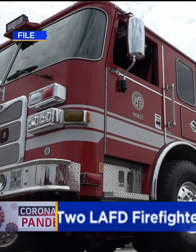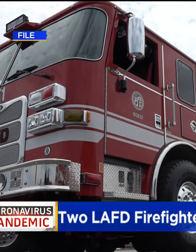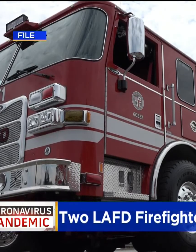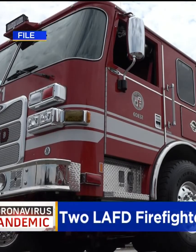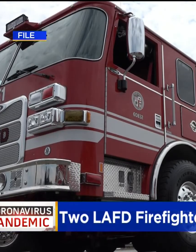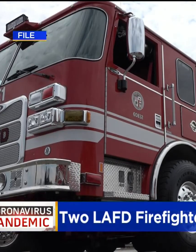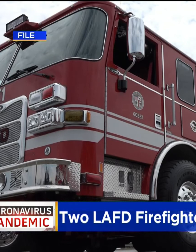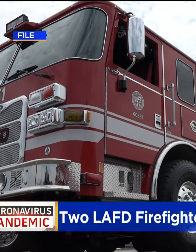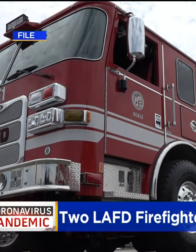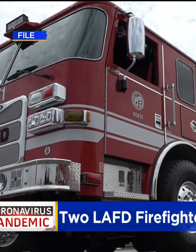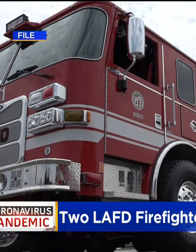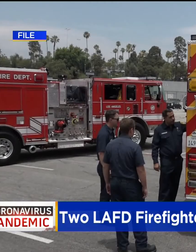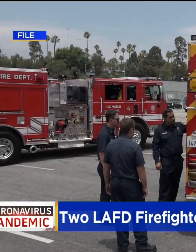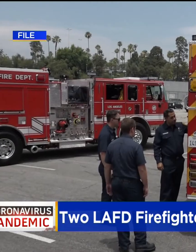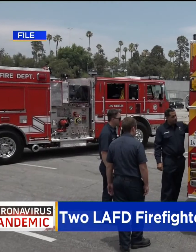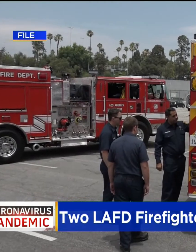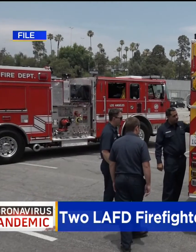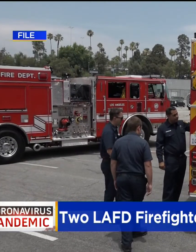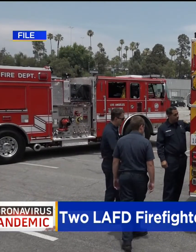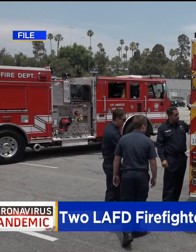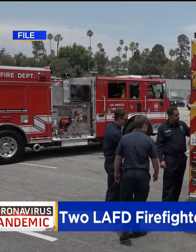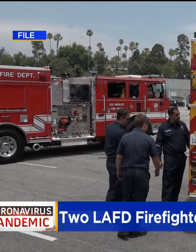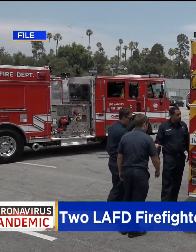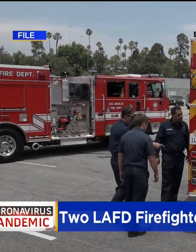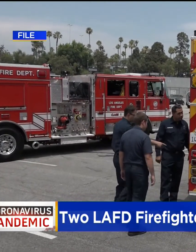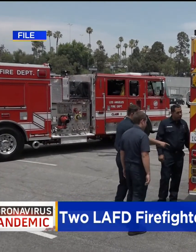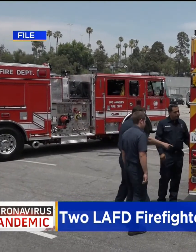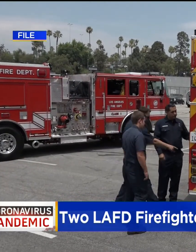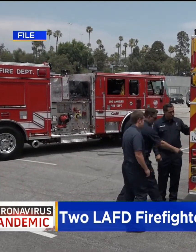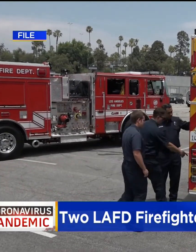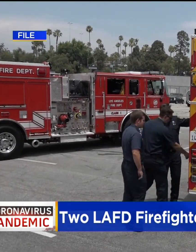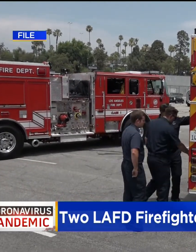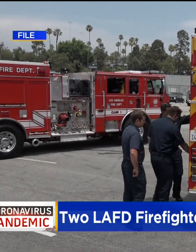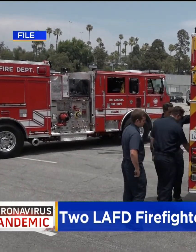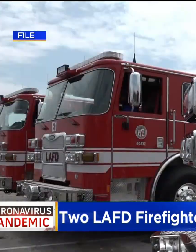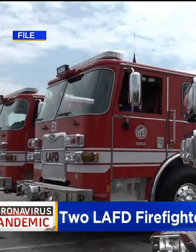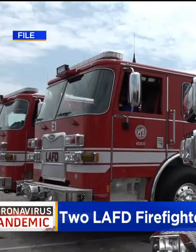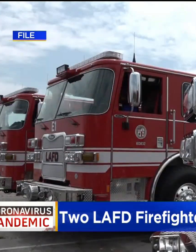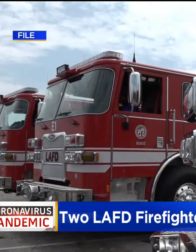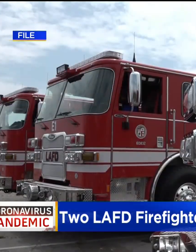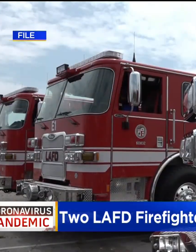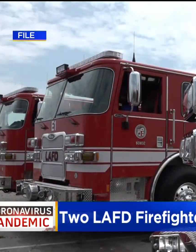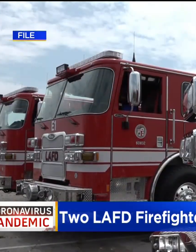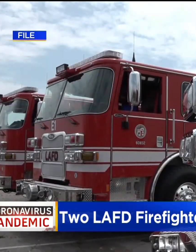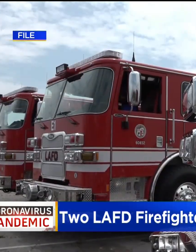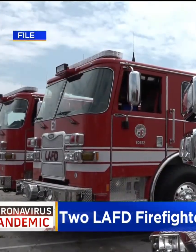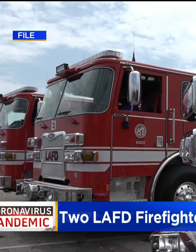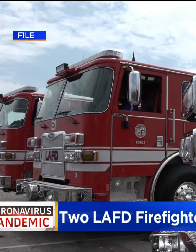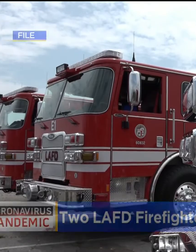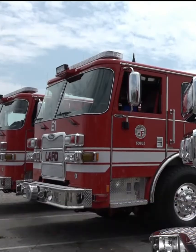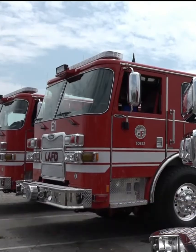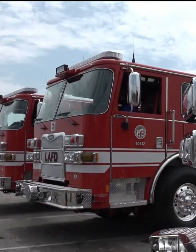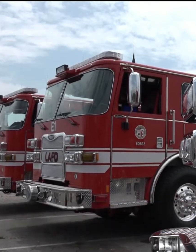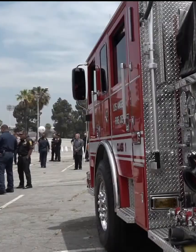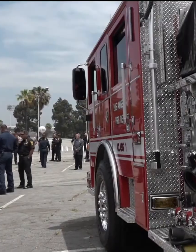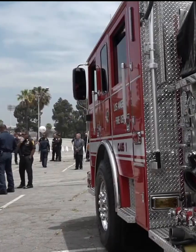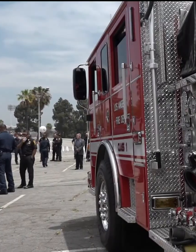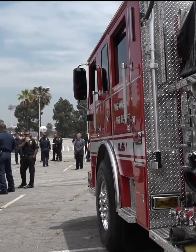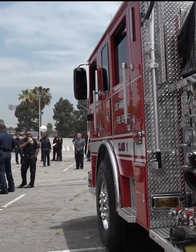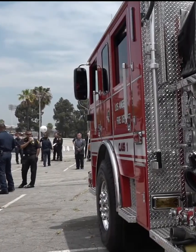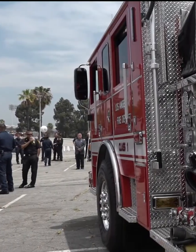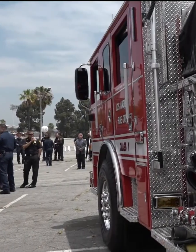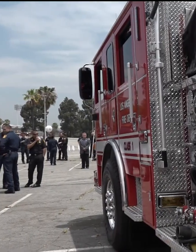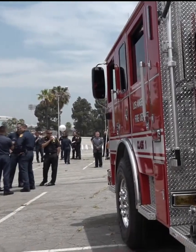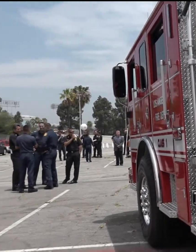City firefighters have also tested positive. Last Friday, the department began offering tests to firefighters who have symptoms consistent with